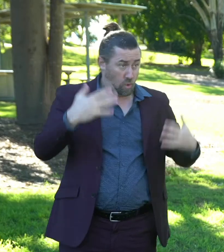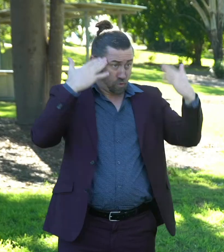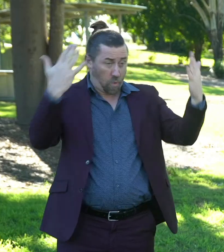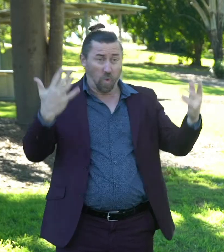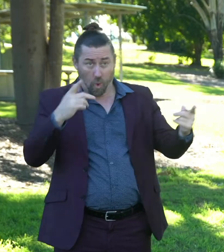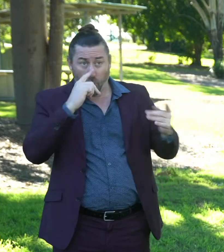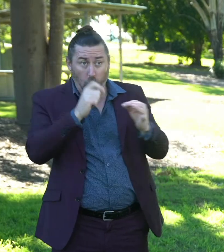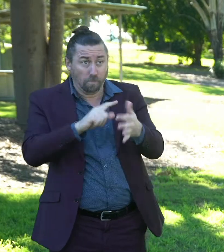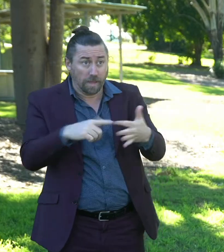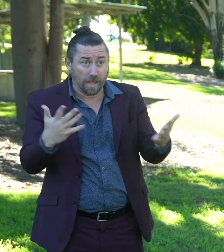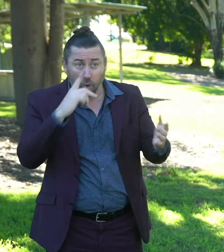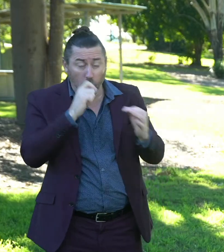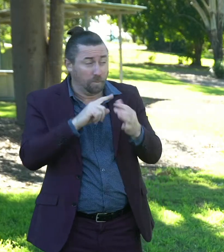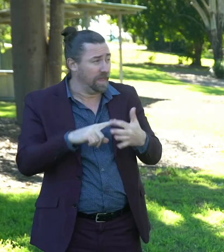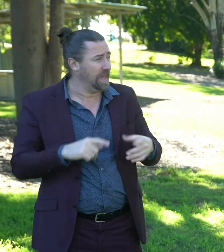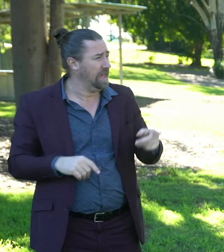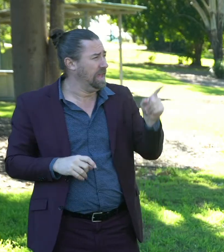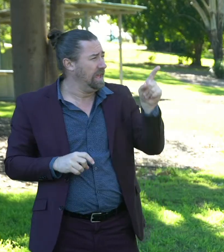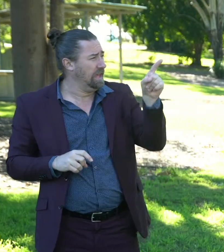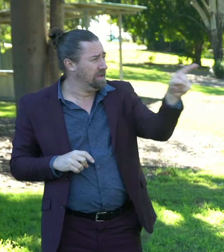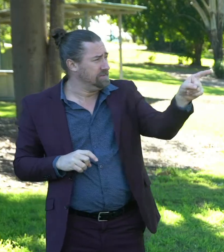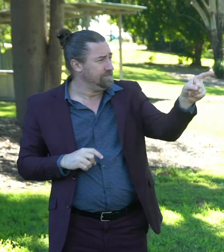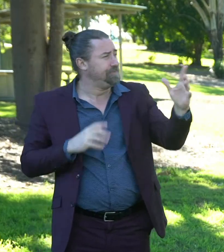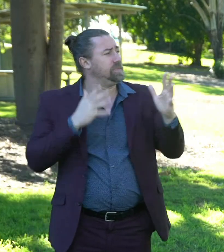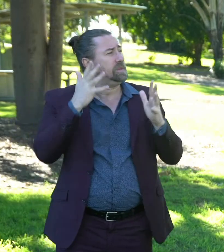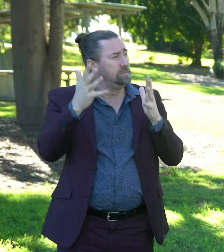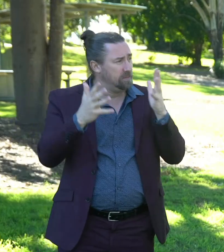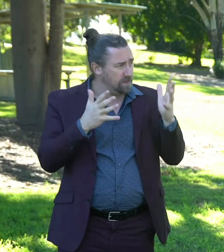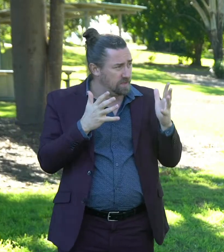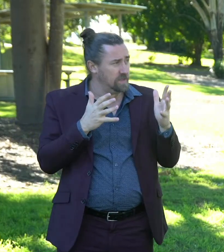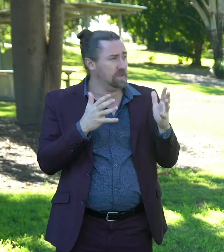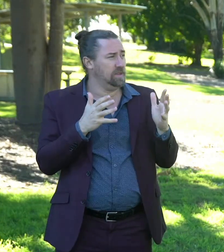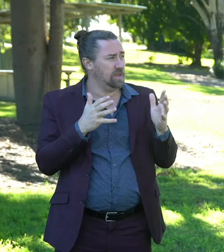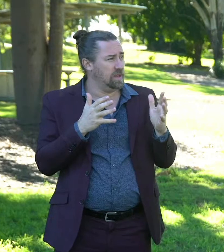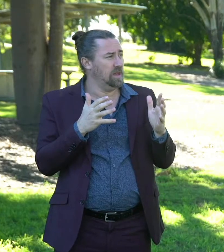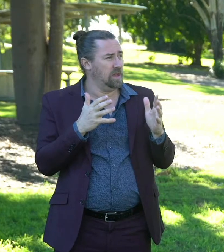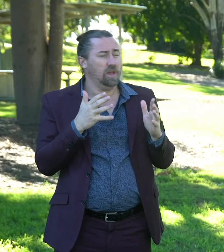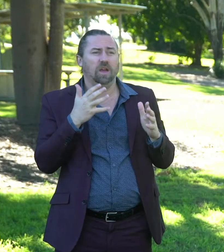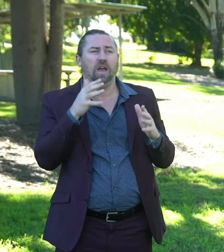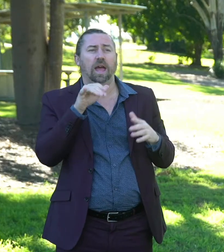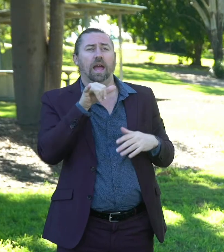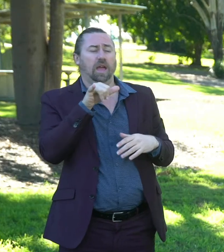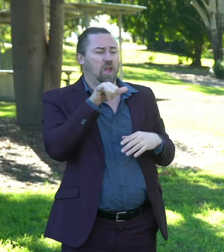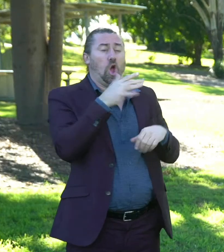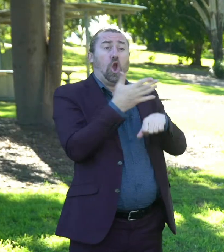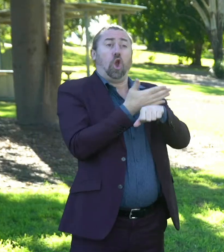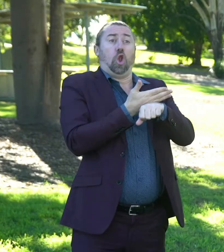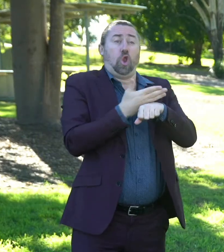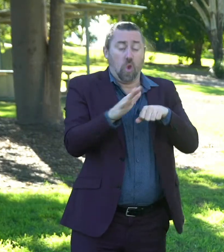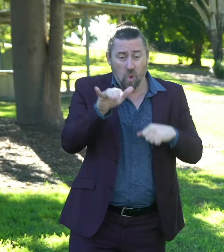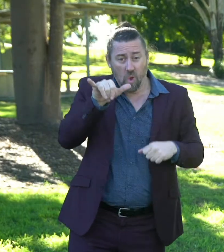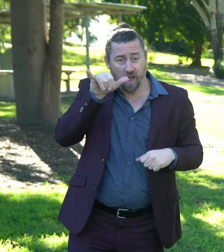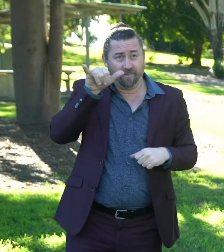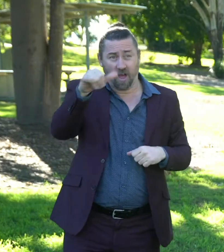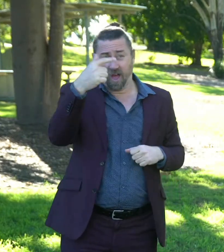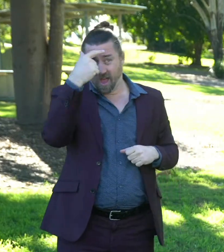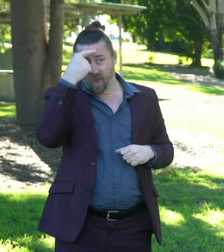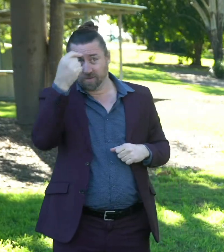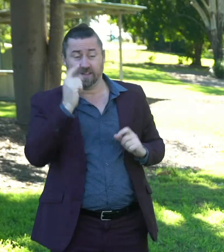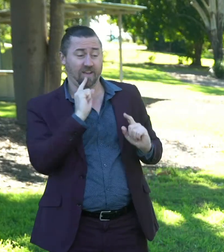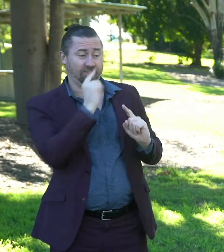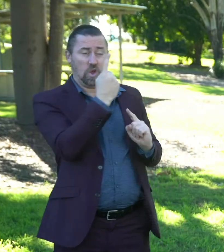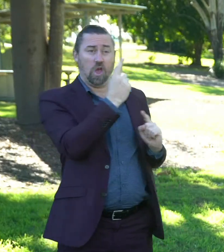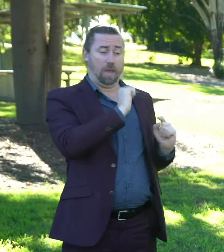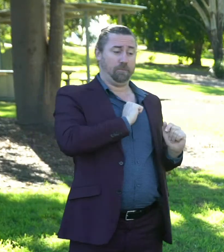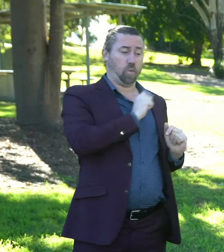number, yes. Just to clarify that these new air crews that we're hearing about, this is additional to that first